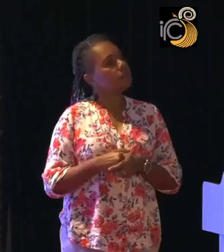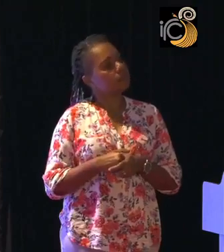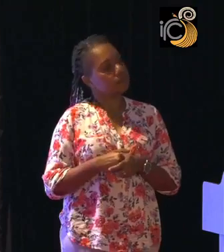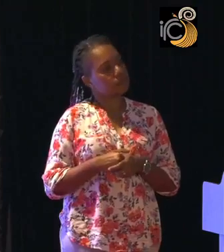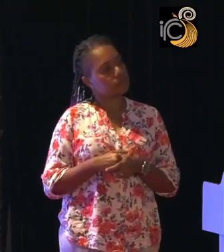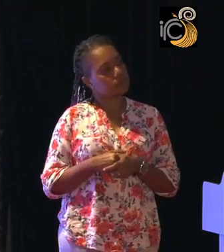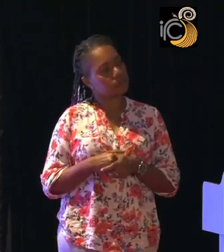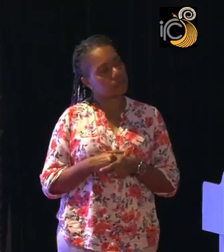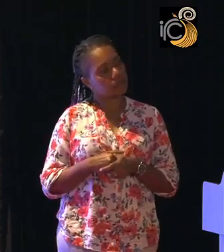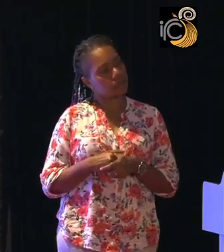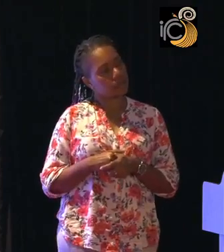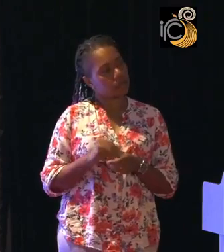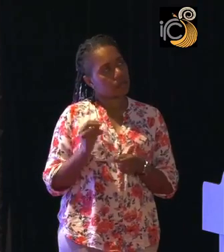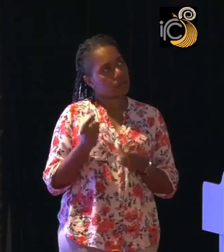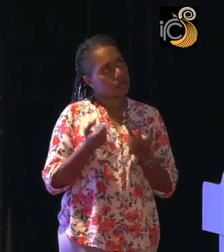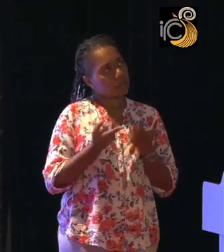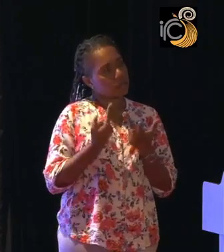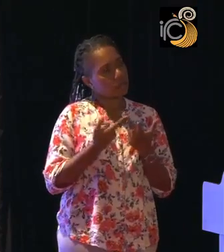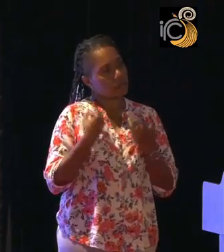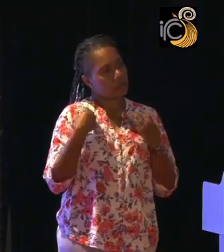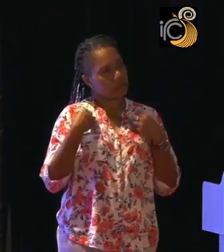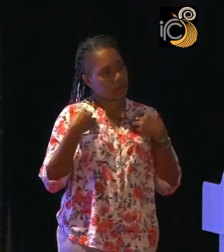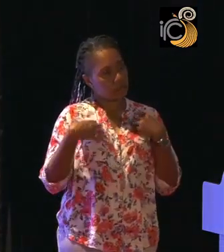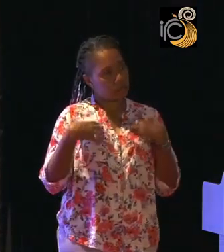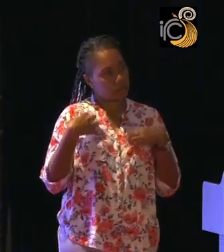Another issue,